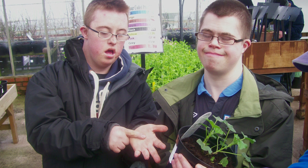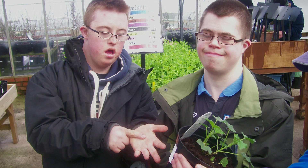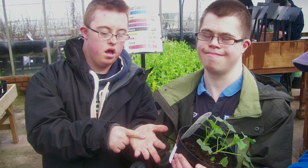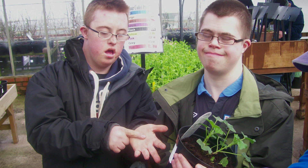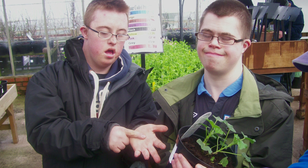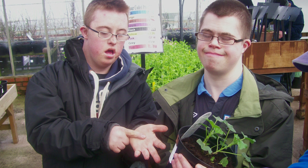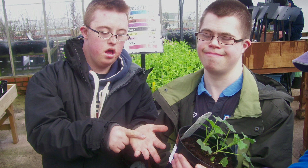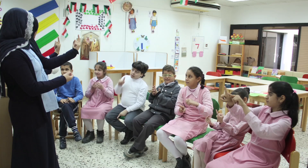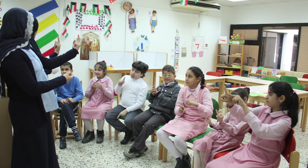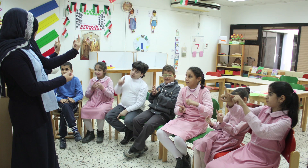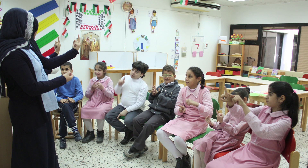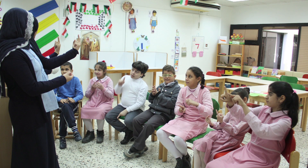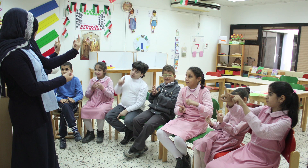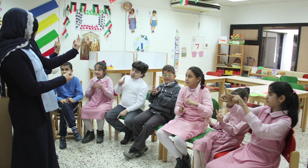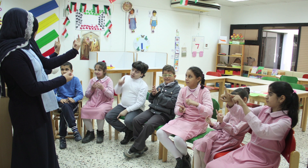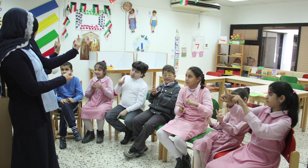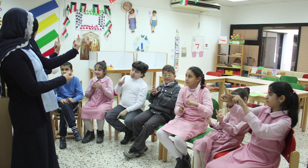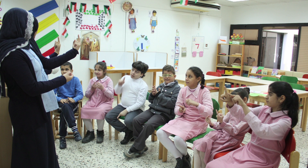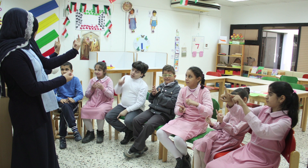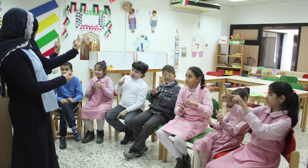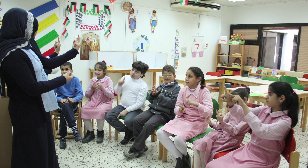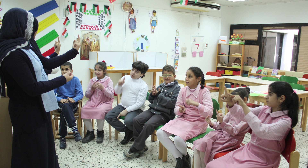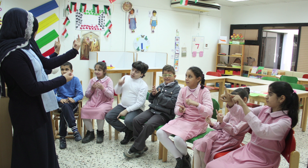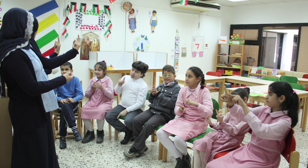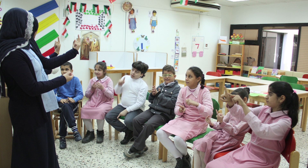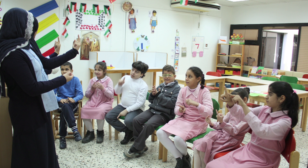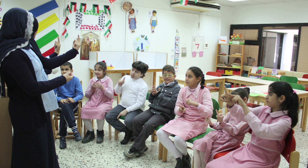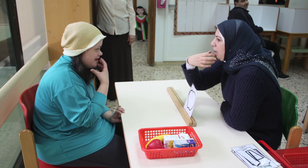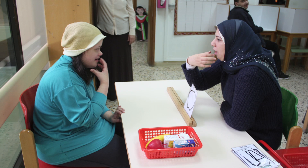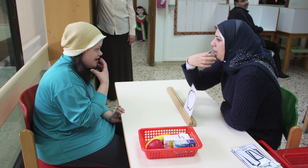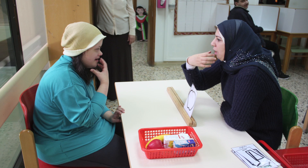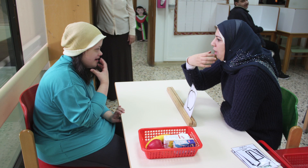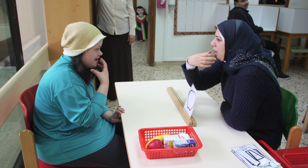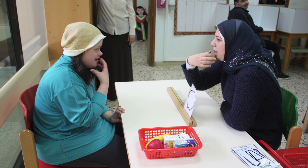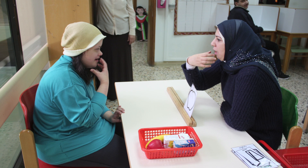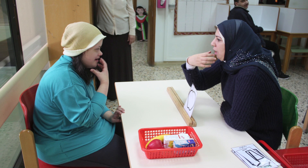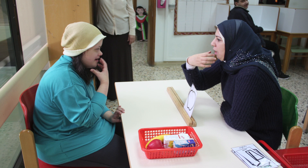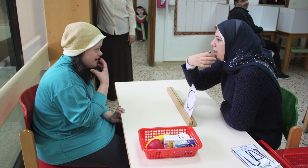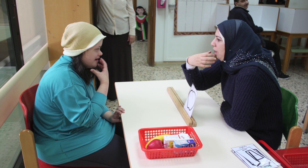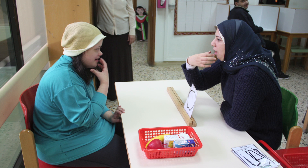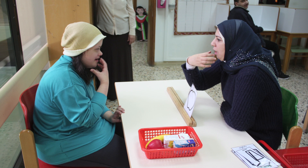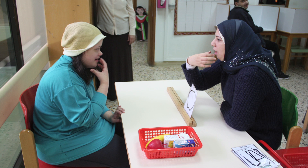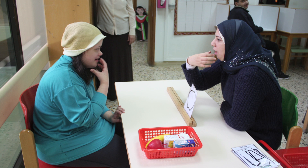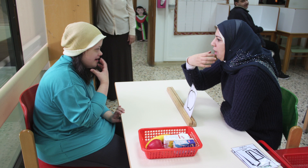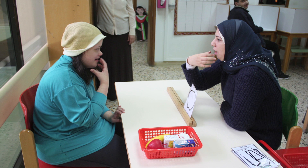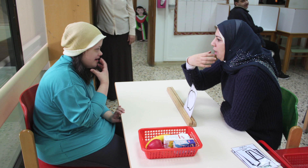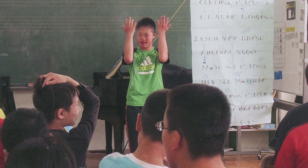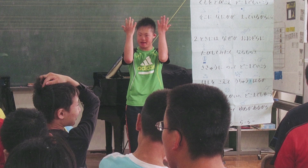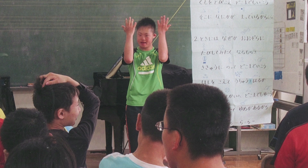at work. Nor that it would be adapted for use in over 40 other countries as different as Kuwait,